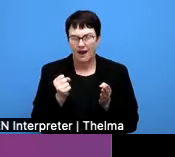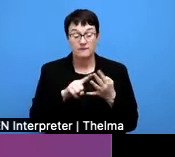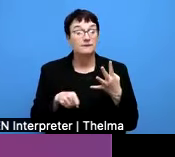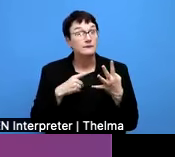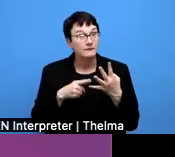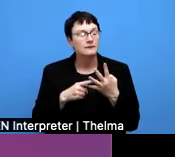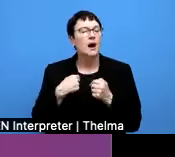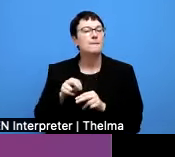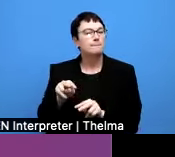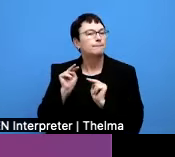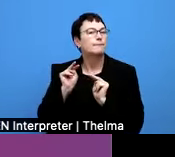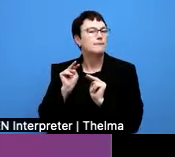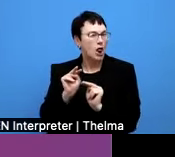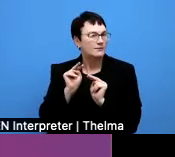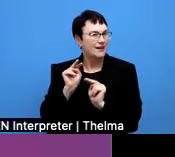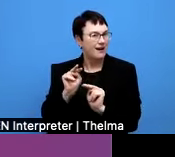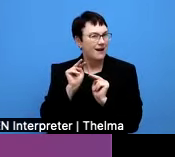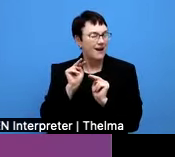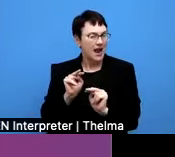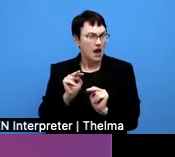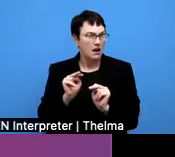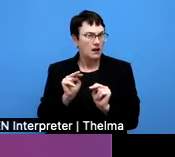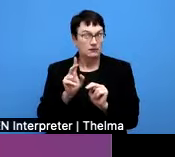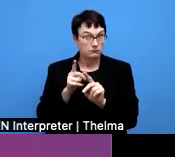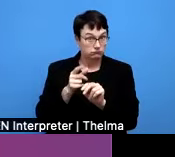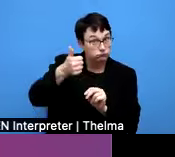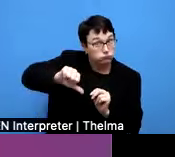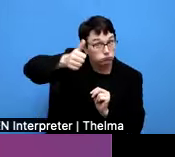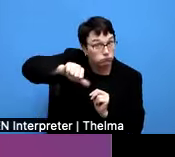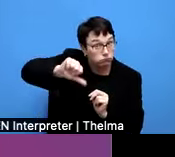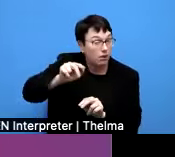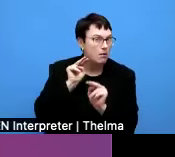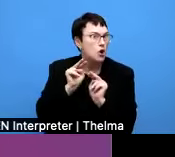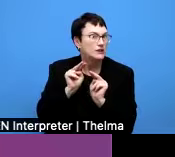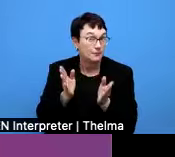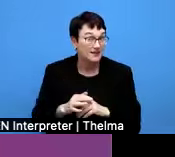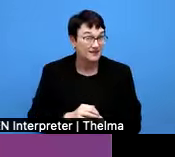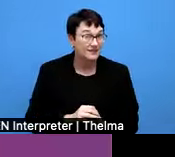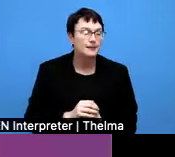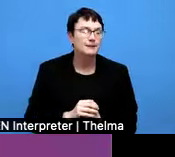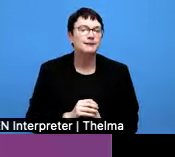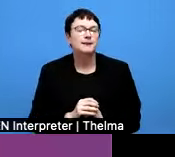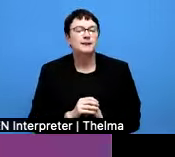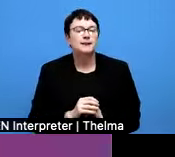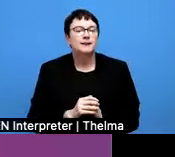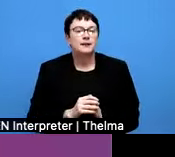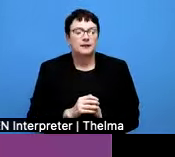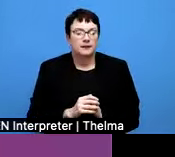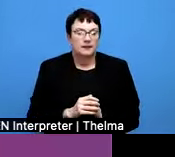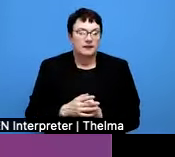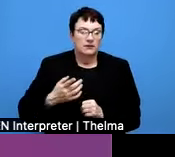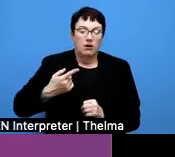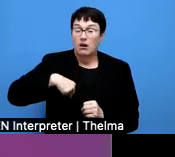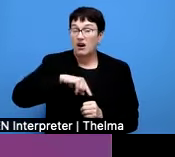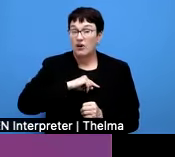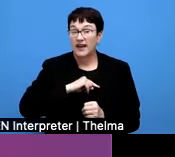we've got robust indicators to follow where we're going. The way that the initiative will operate